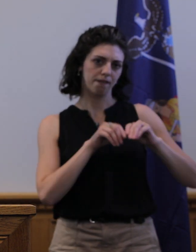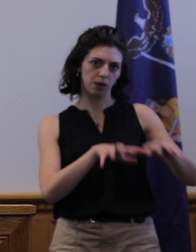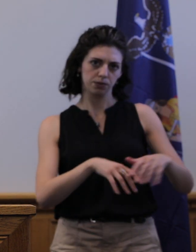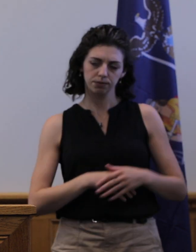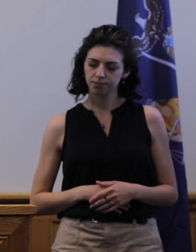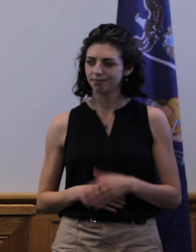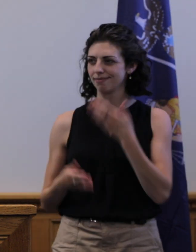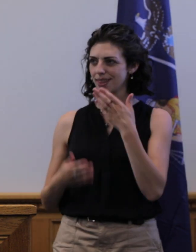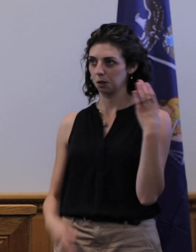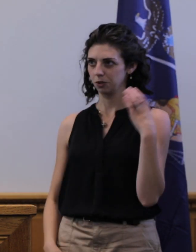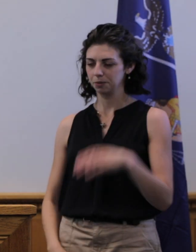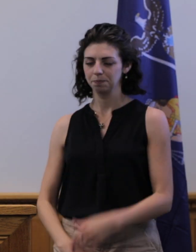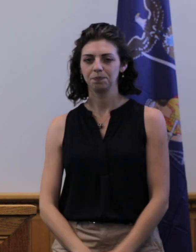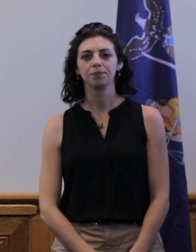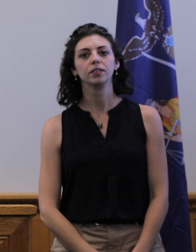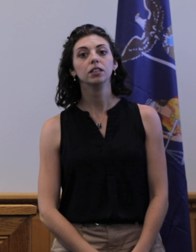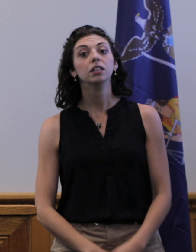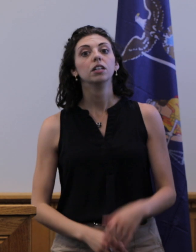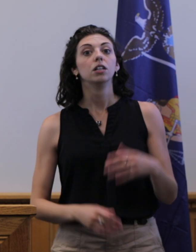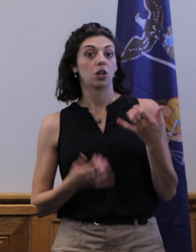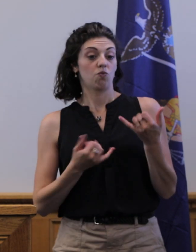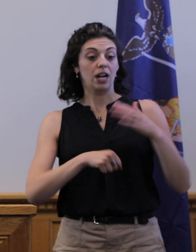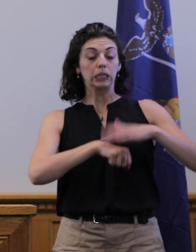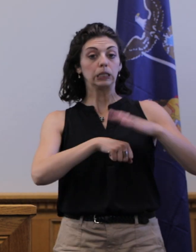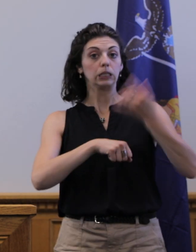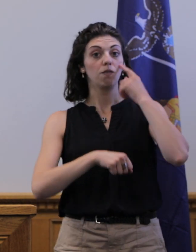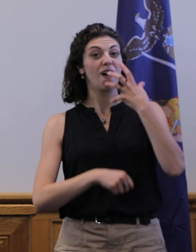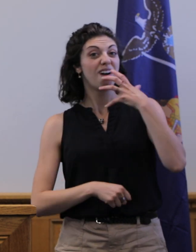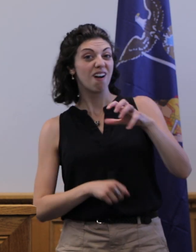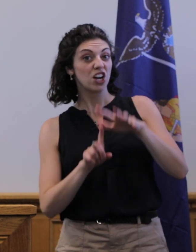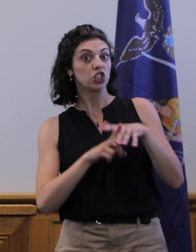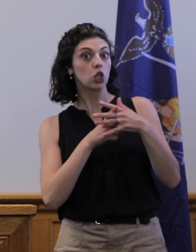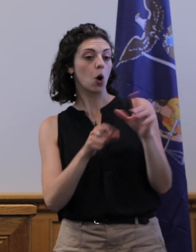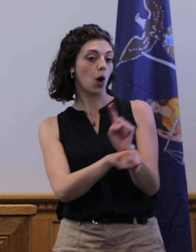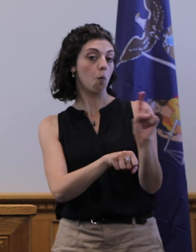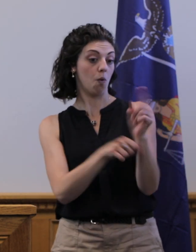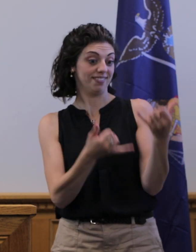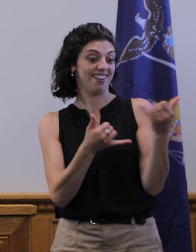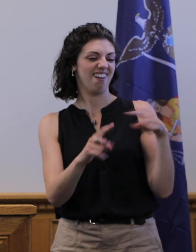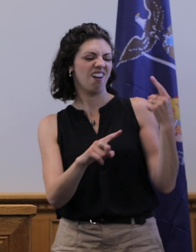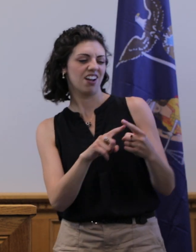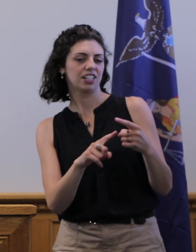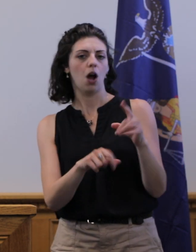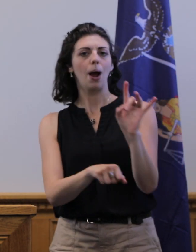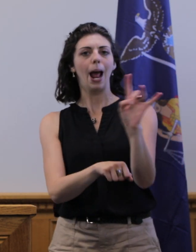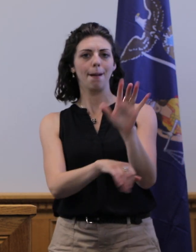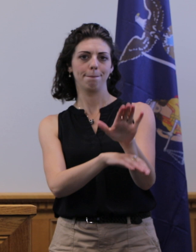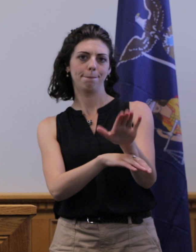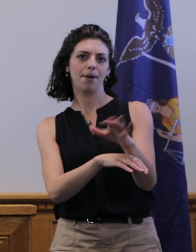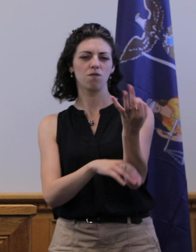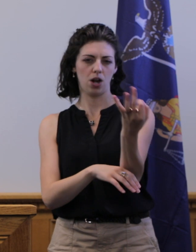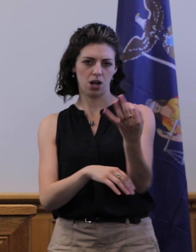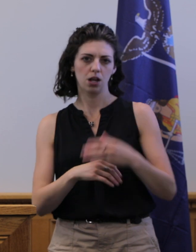Thank you, Mr. Chairman. A heat advisory is in effect from 1 p.m. today to 8 p.m. Friday. Heat index